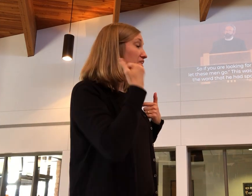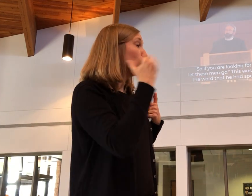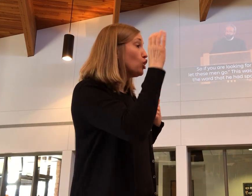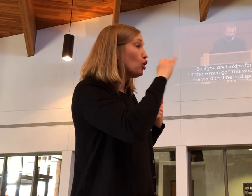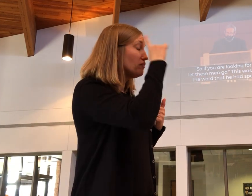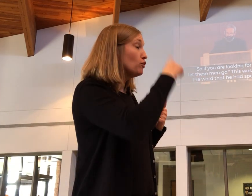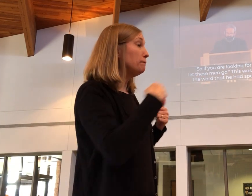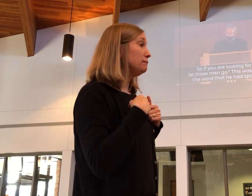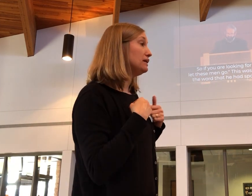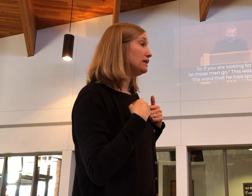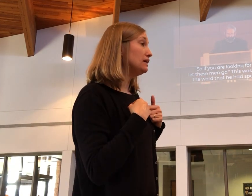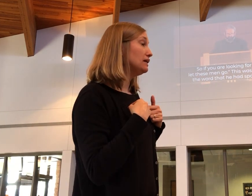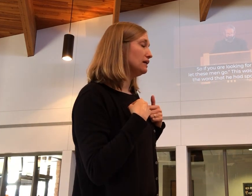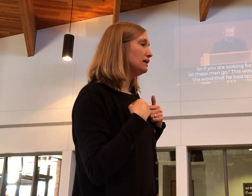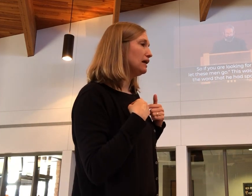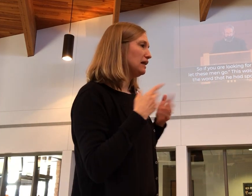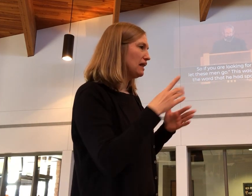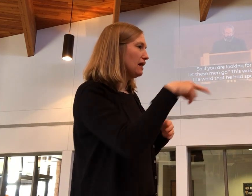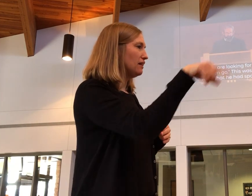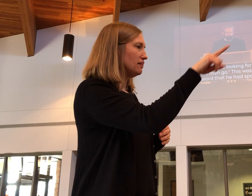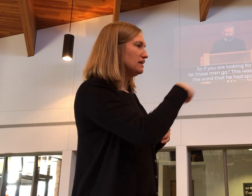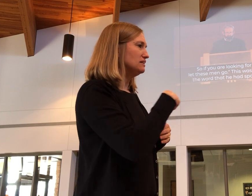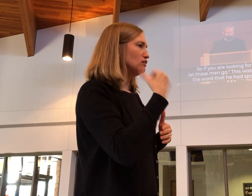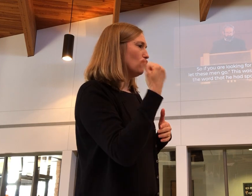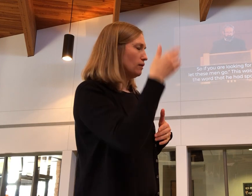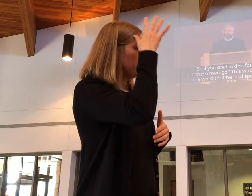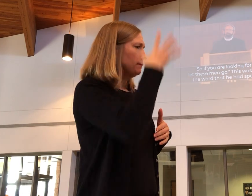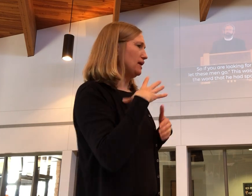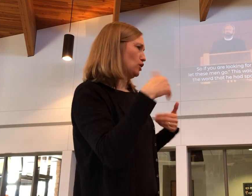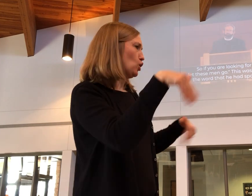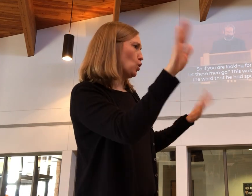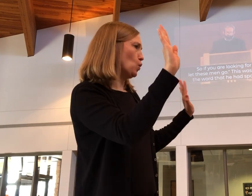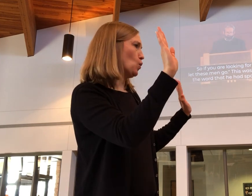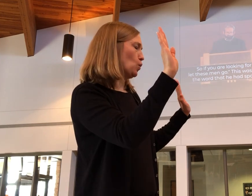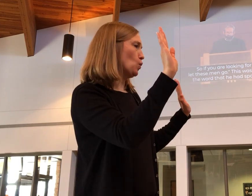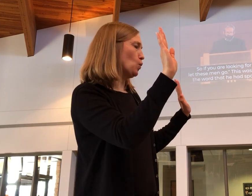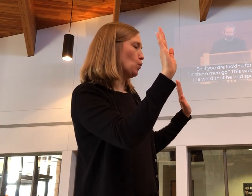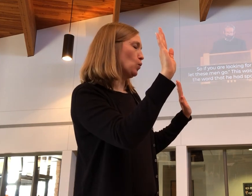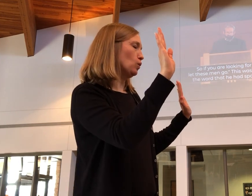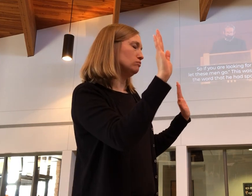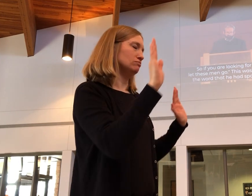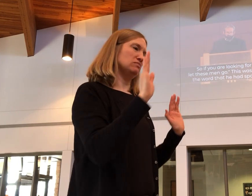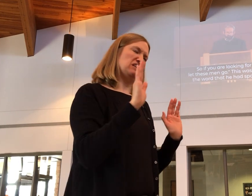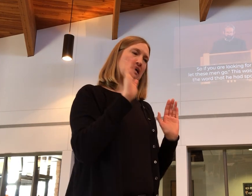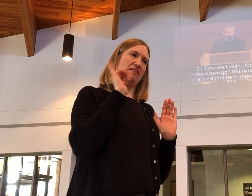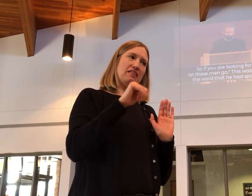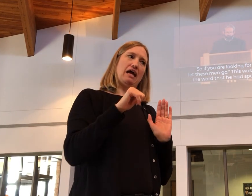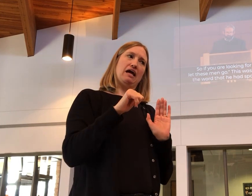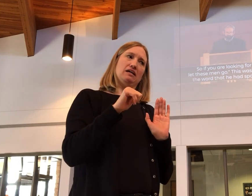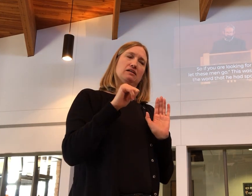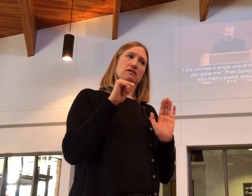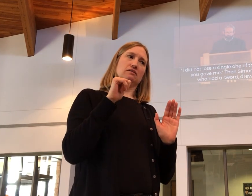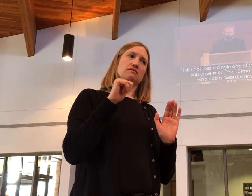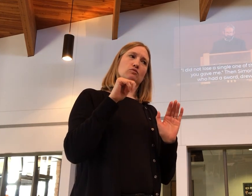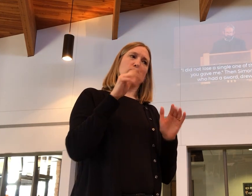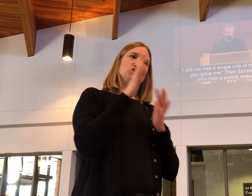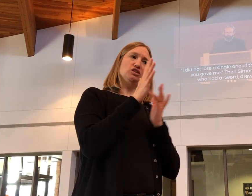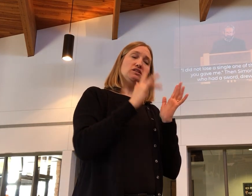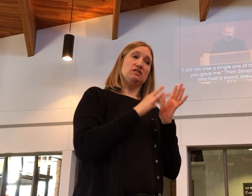are looking for me, let these things go." This was to fulfill the word that he had